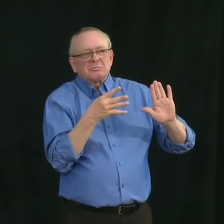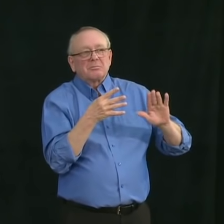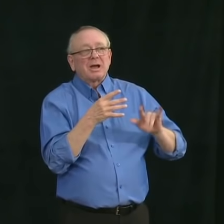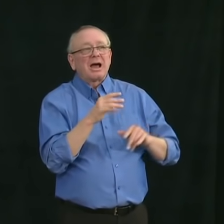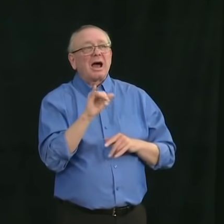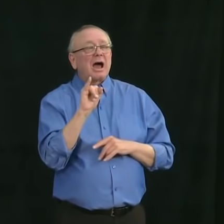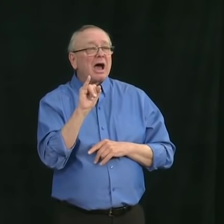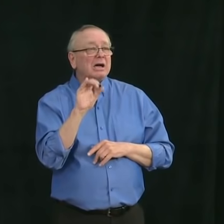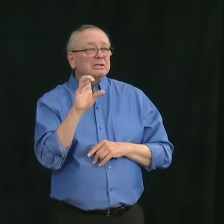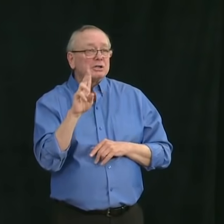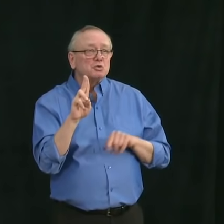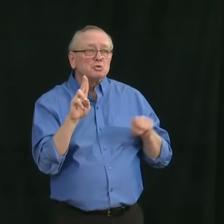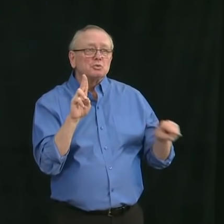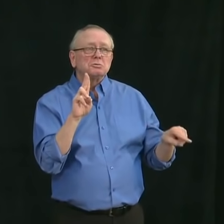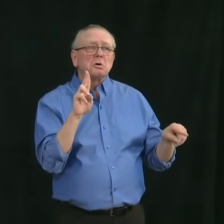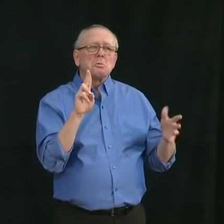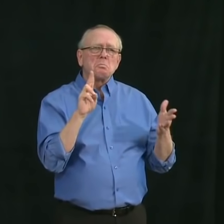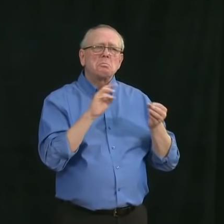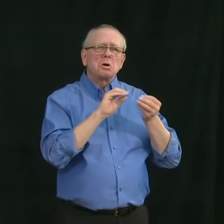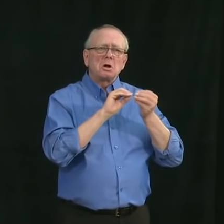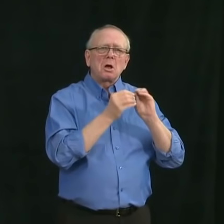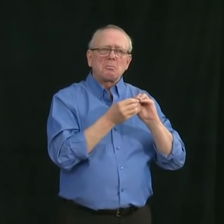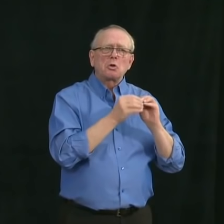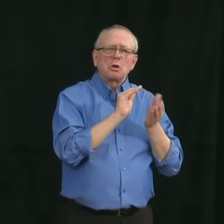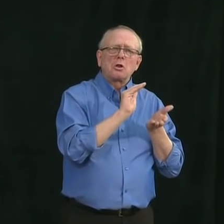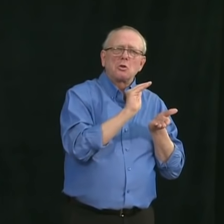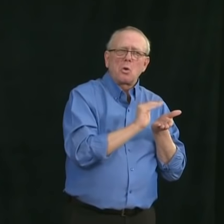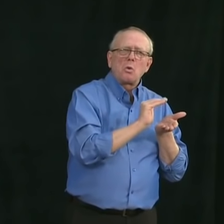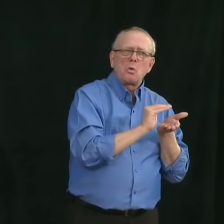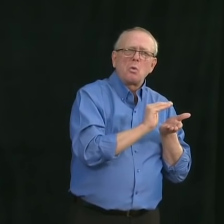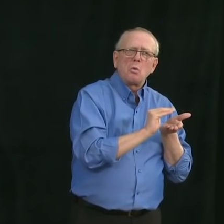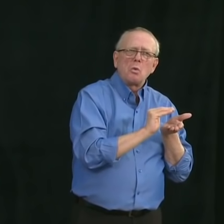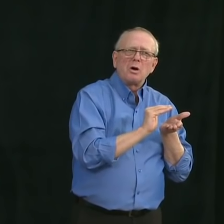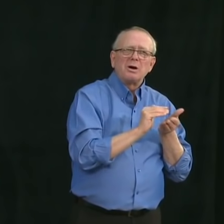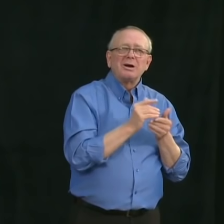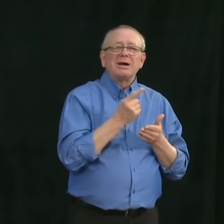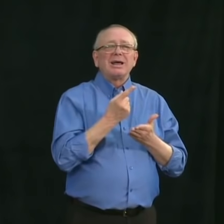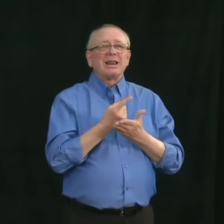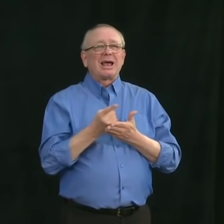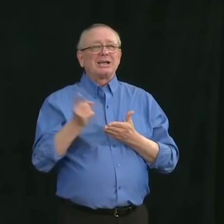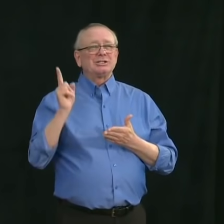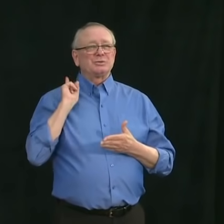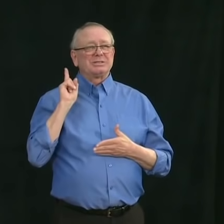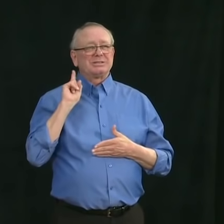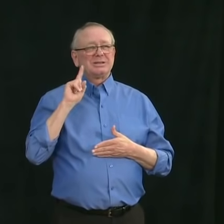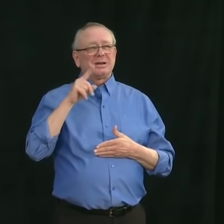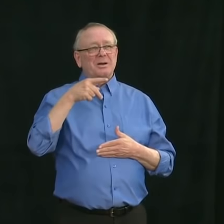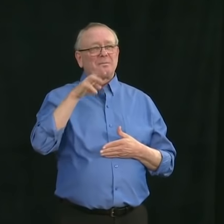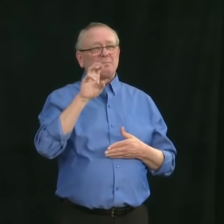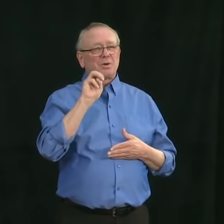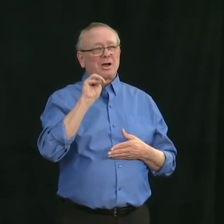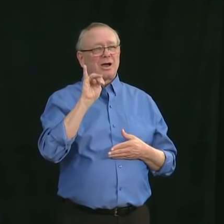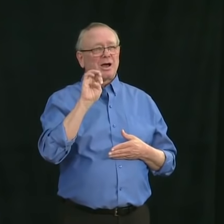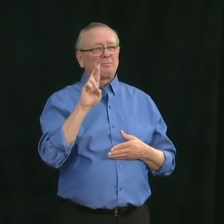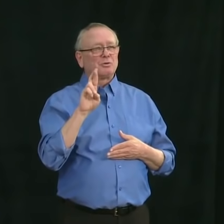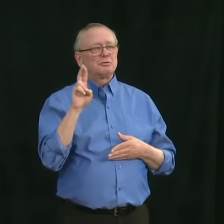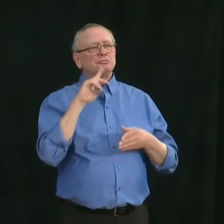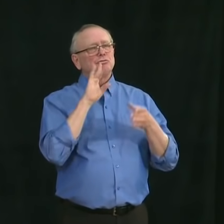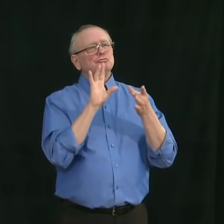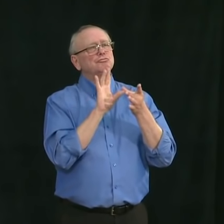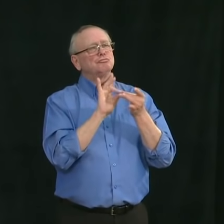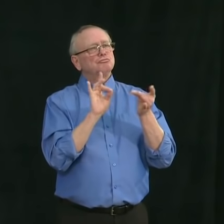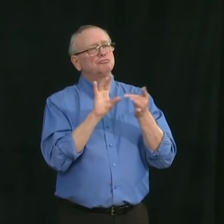Premier last week did say that the numbers were, well below the